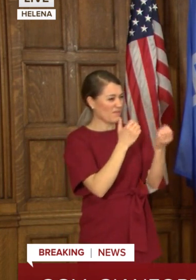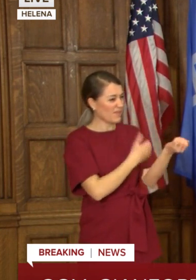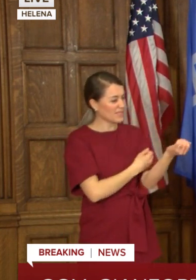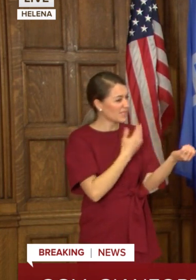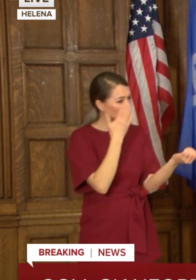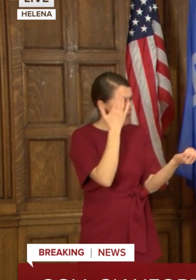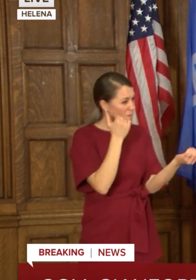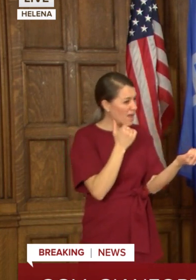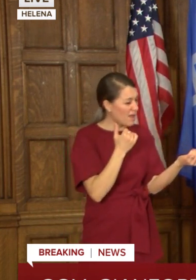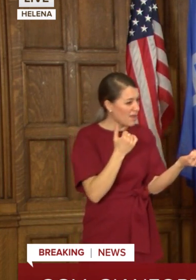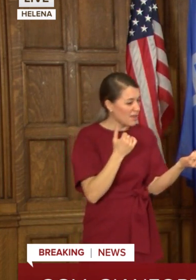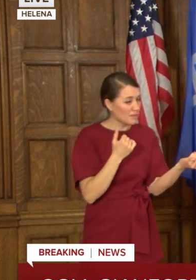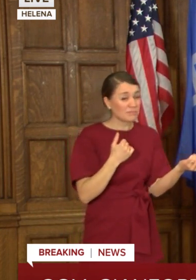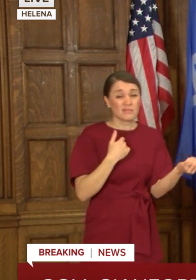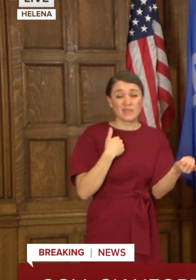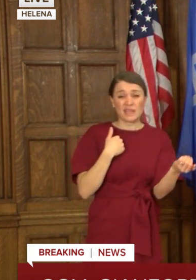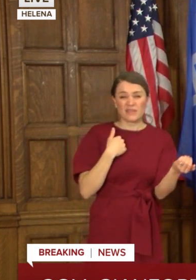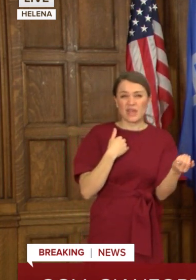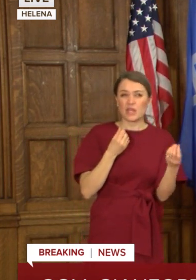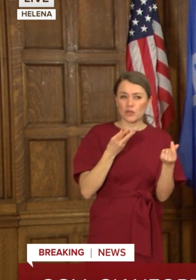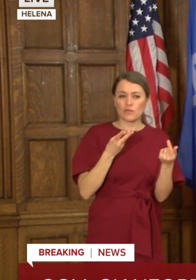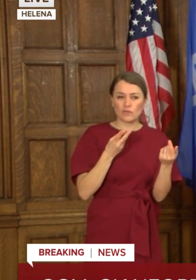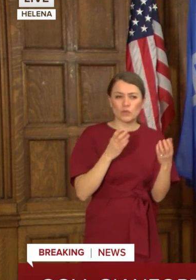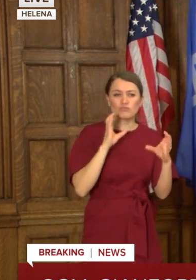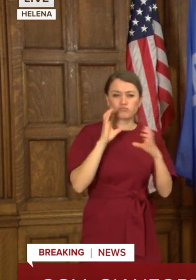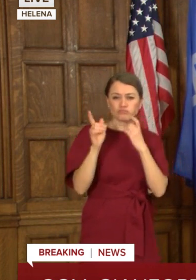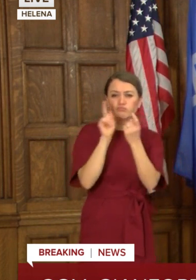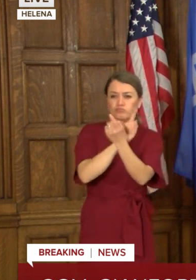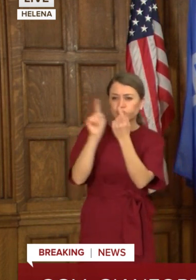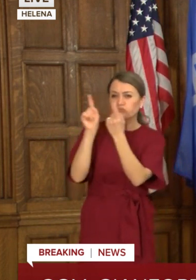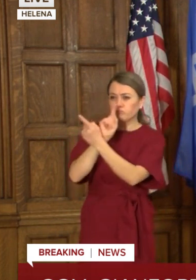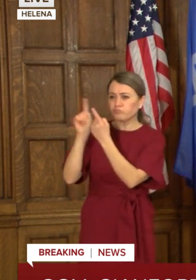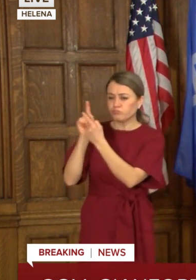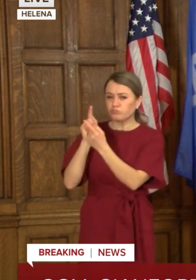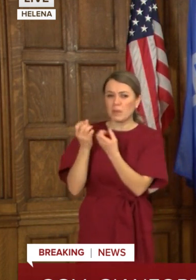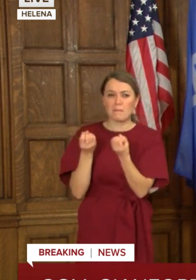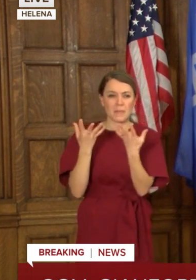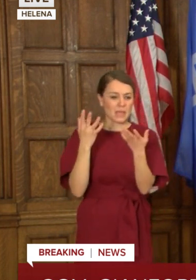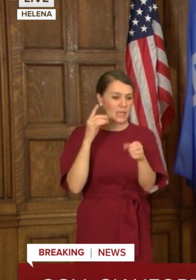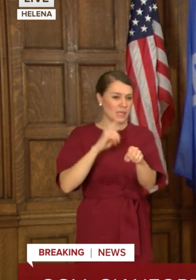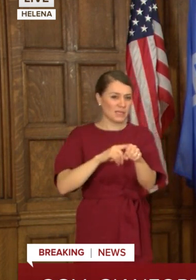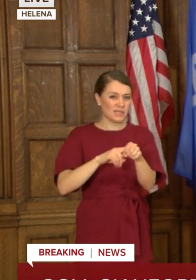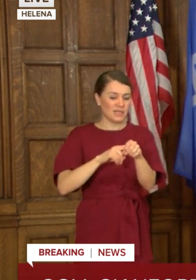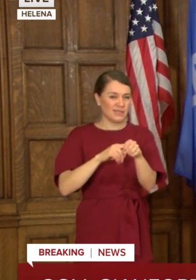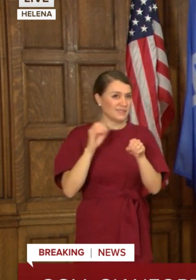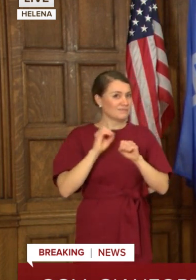one-on-one conversations with people in the White House about this on multiple occasions. We do not have